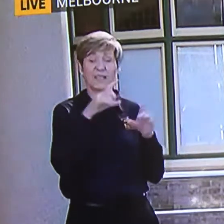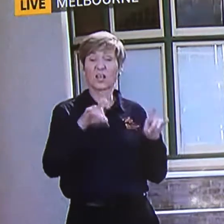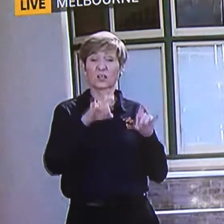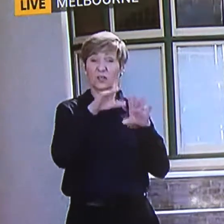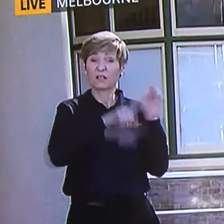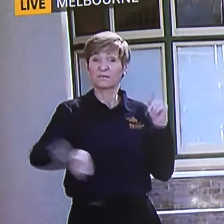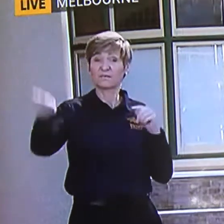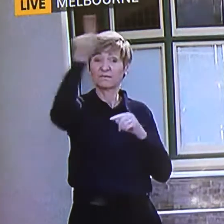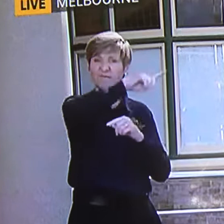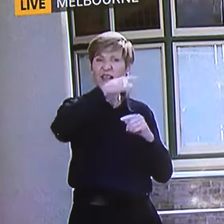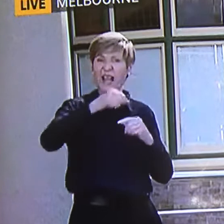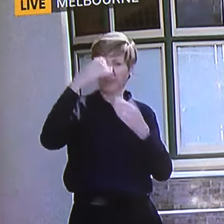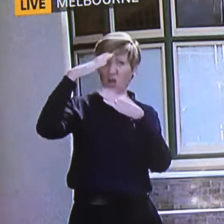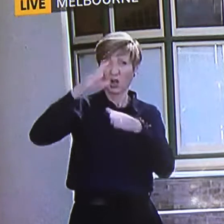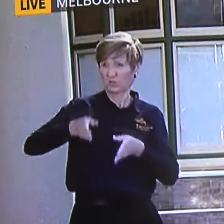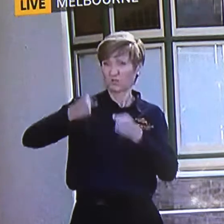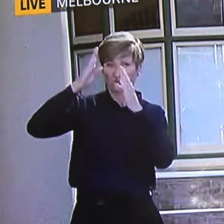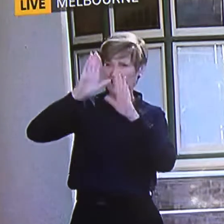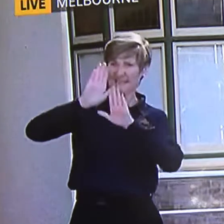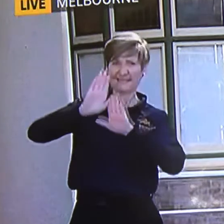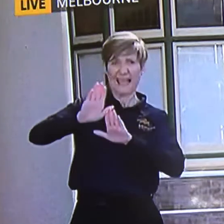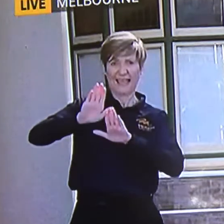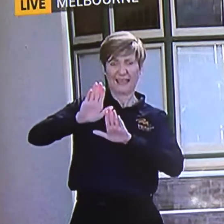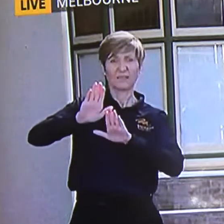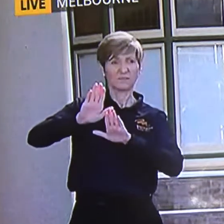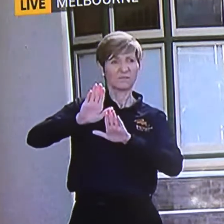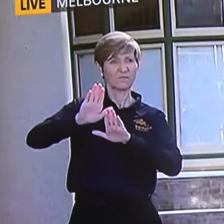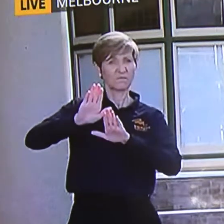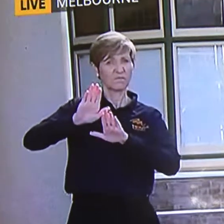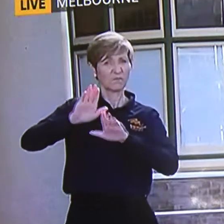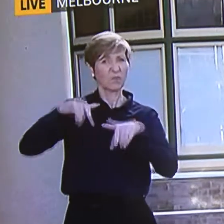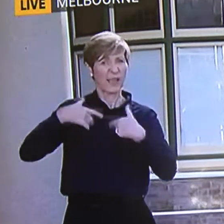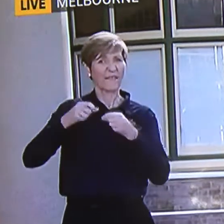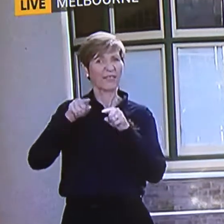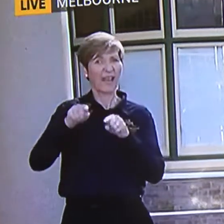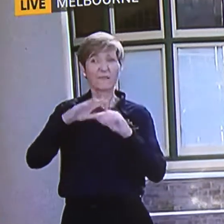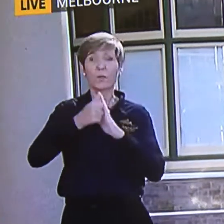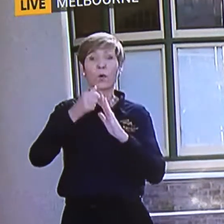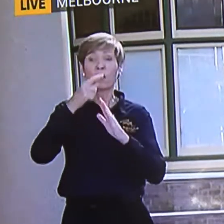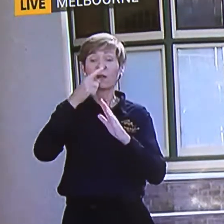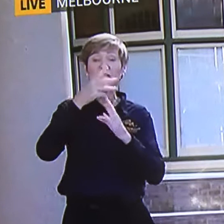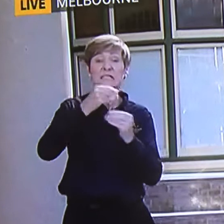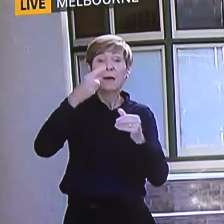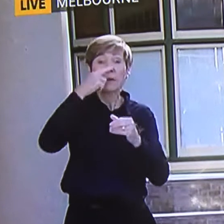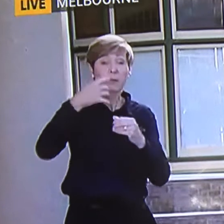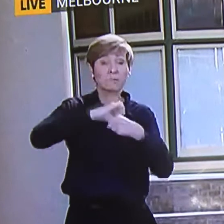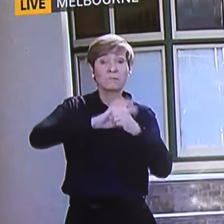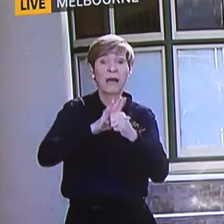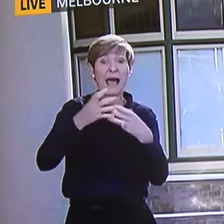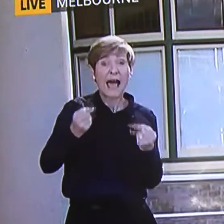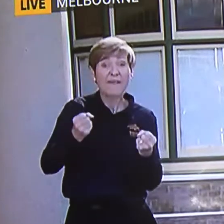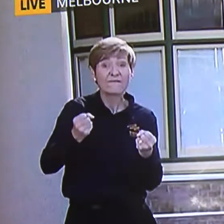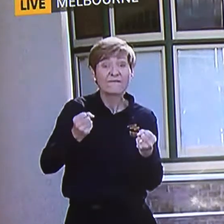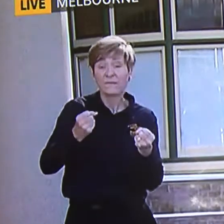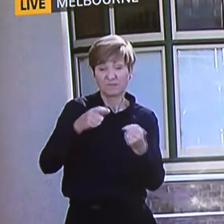quarantine is being used both for patients who have coronavirus and where they've been